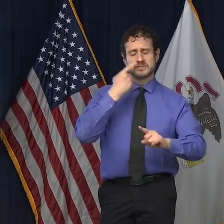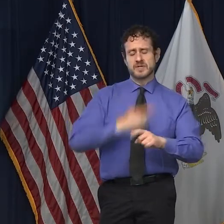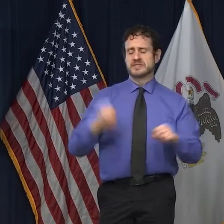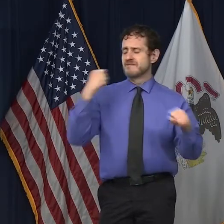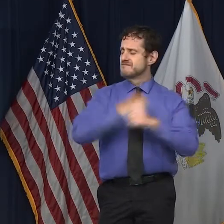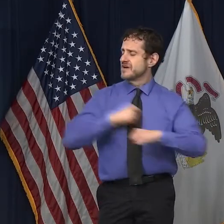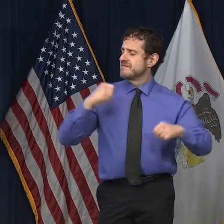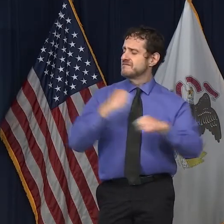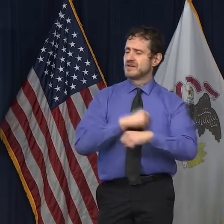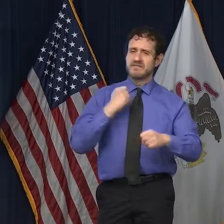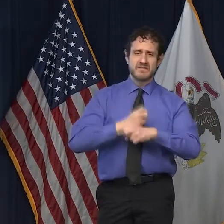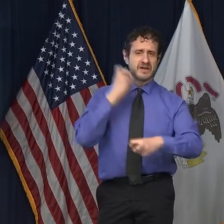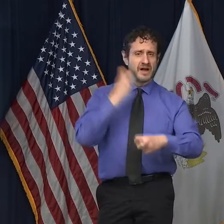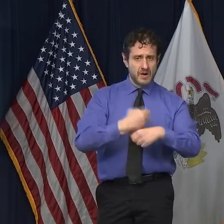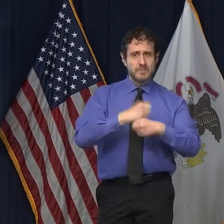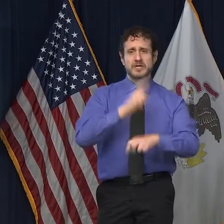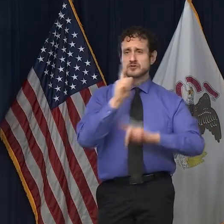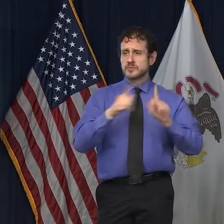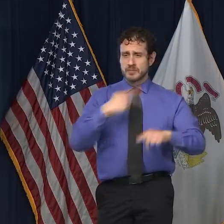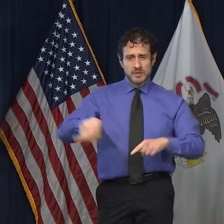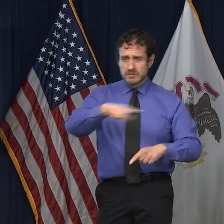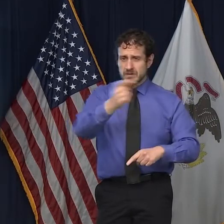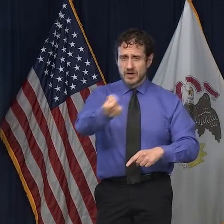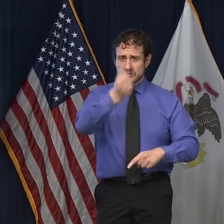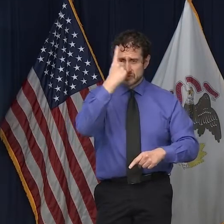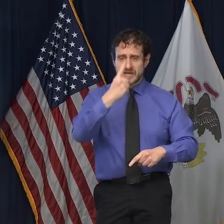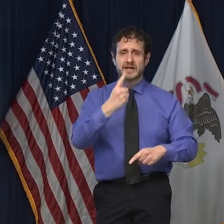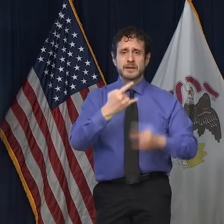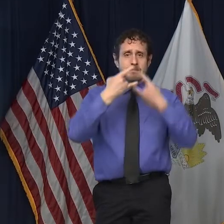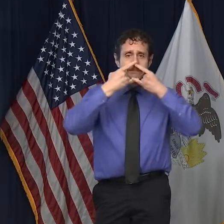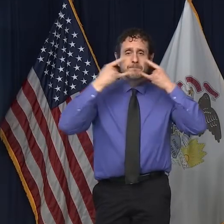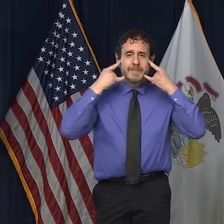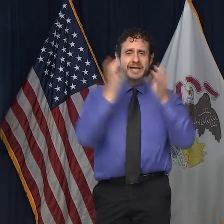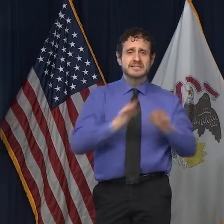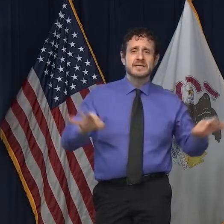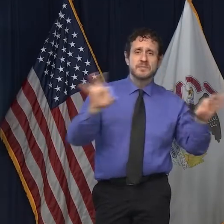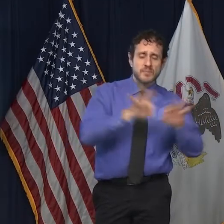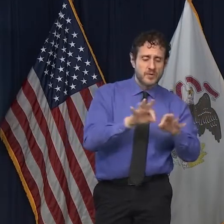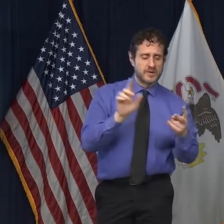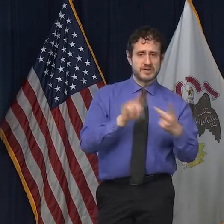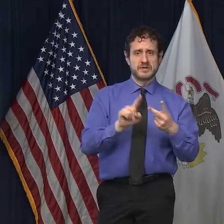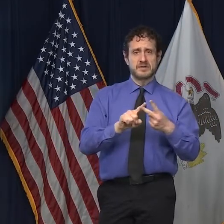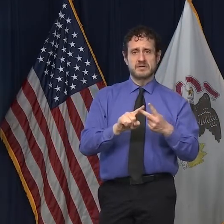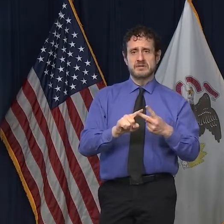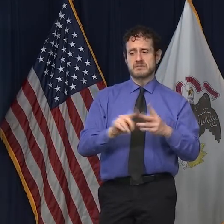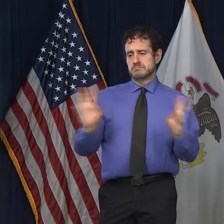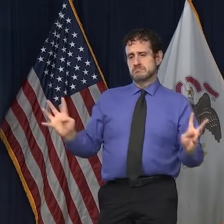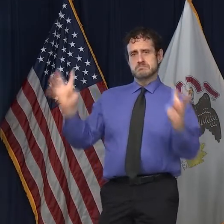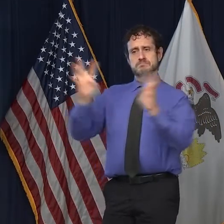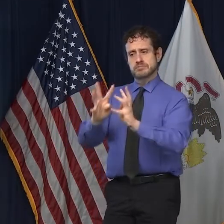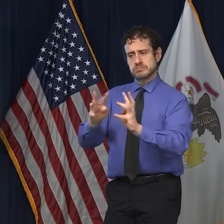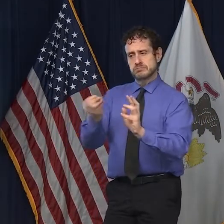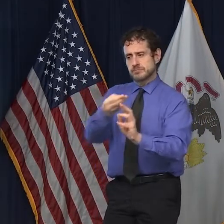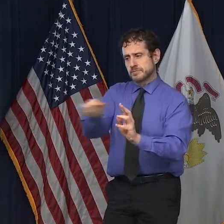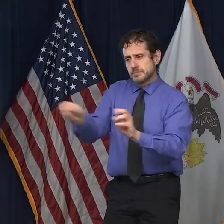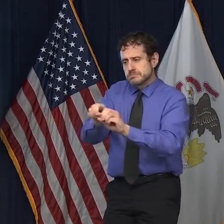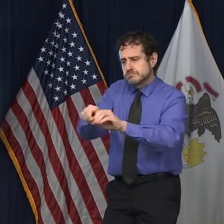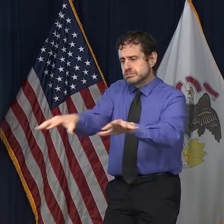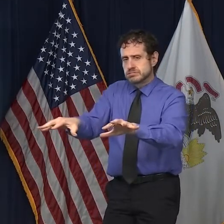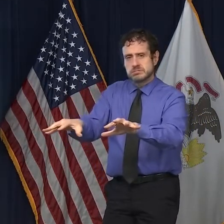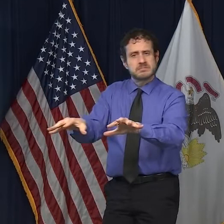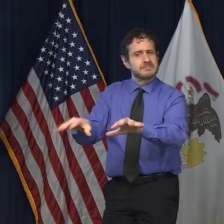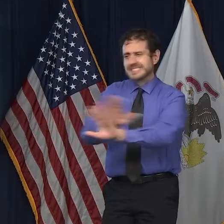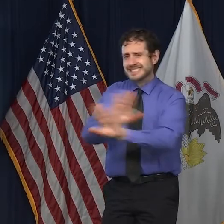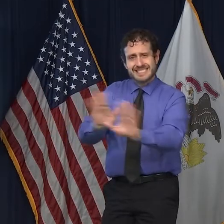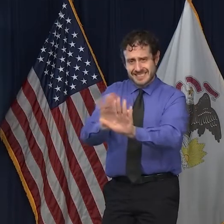sure people understand the importance of wearing masks, the importance of reducing opportunities for transmission, the importance of